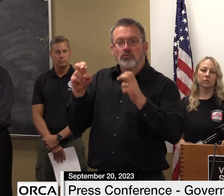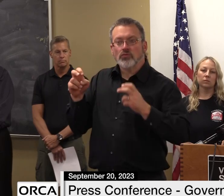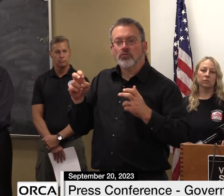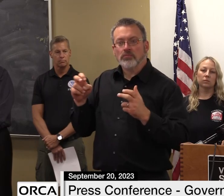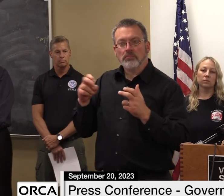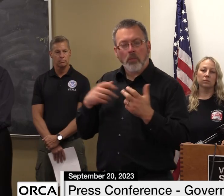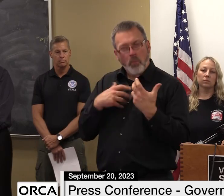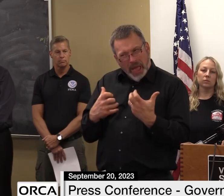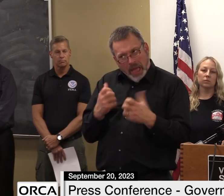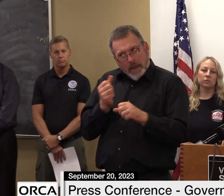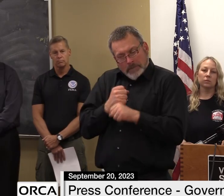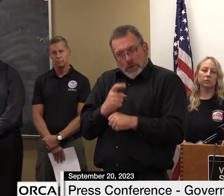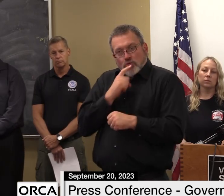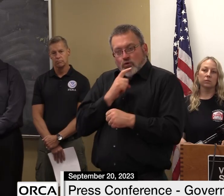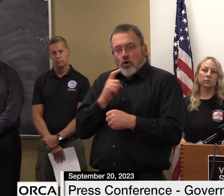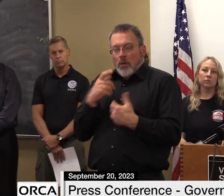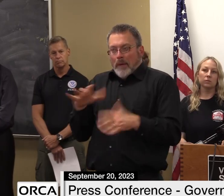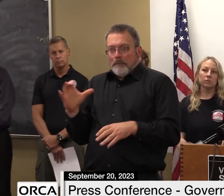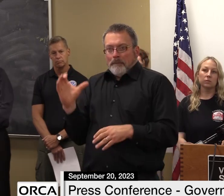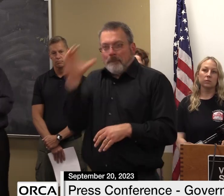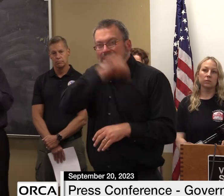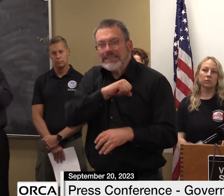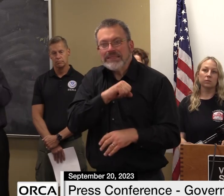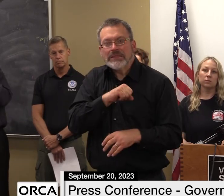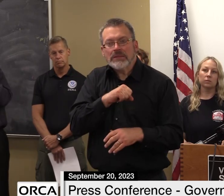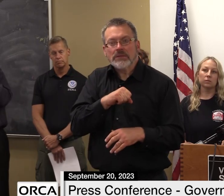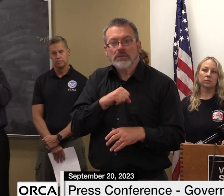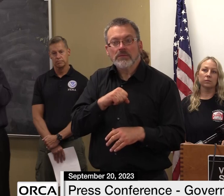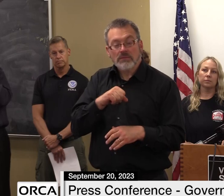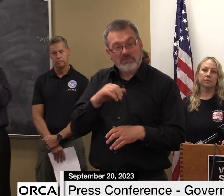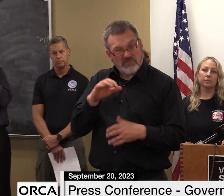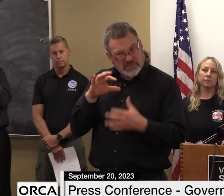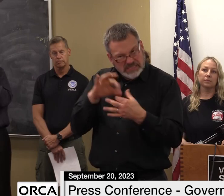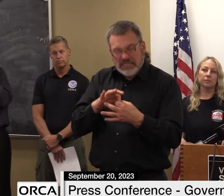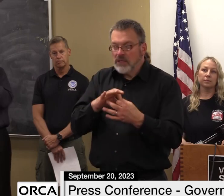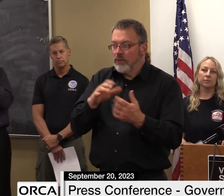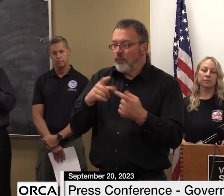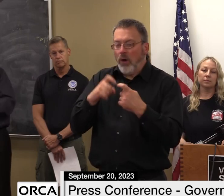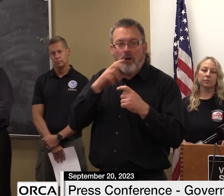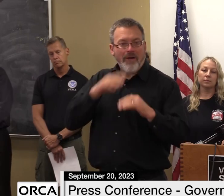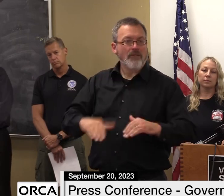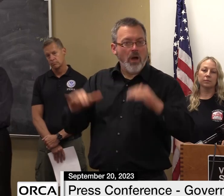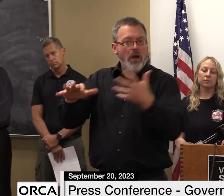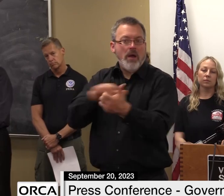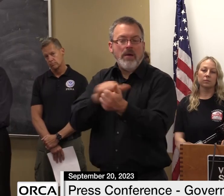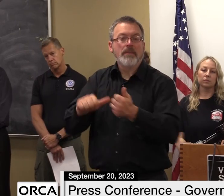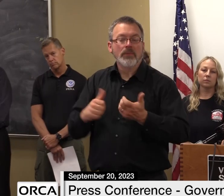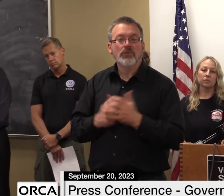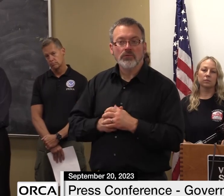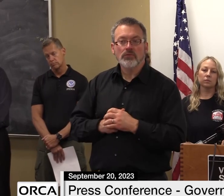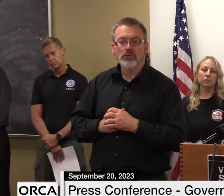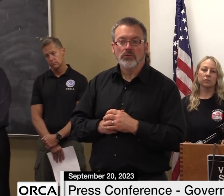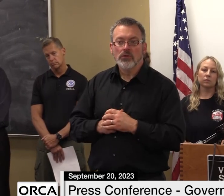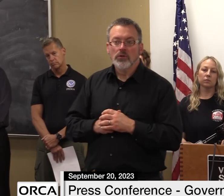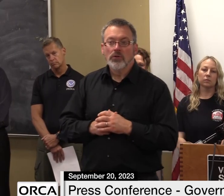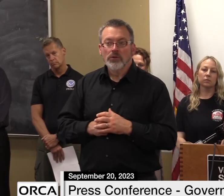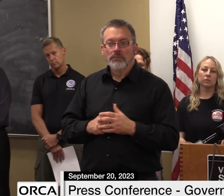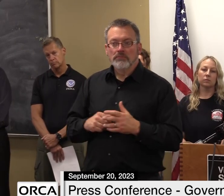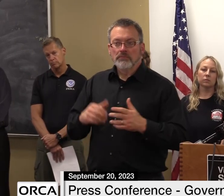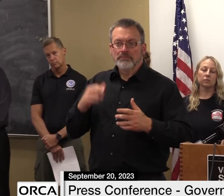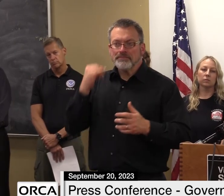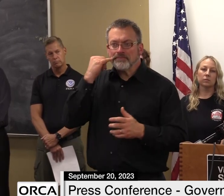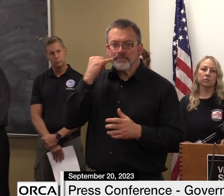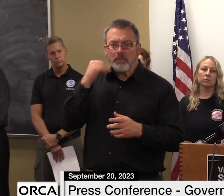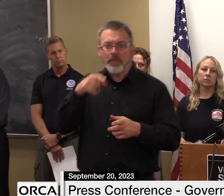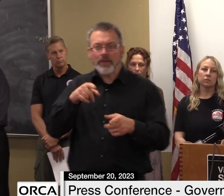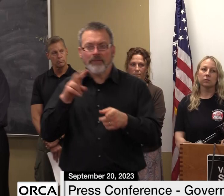to these victims, flood victims, to make them whole. Have you heard anything about the take-up rate for the Efficiency